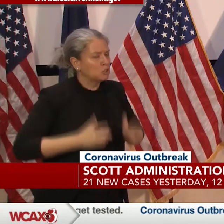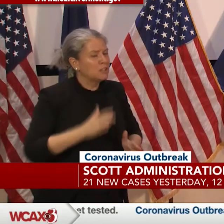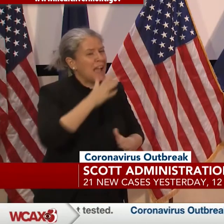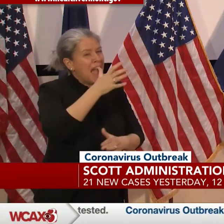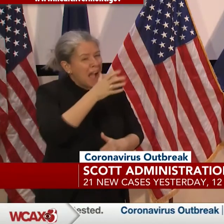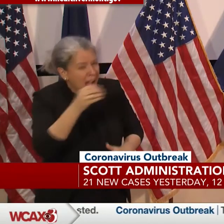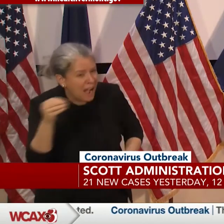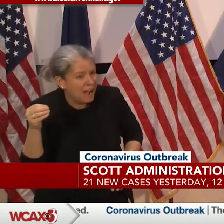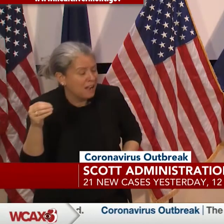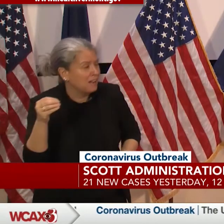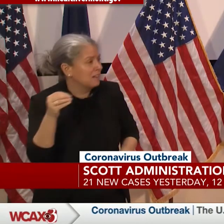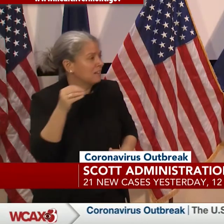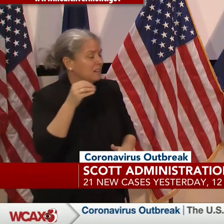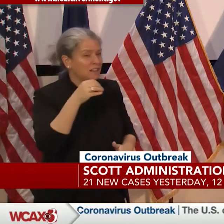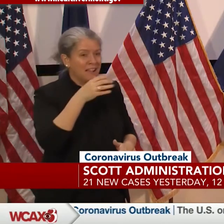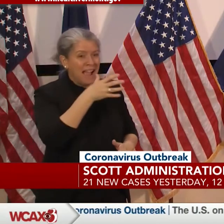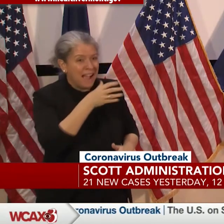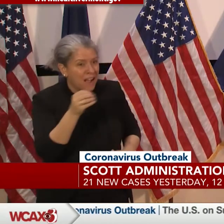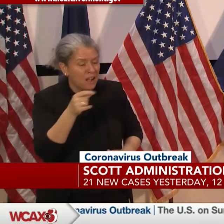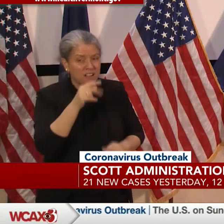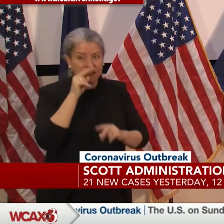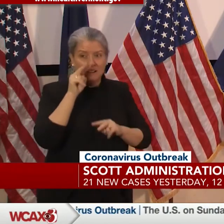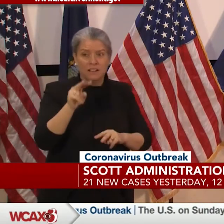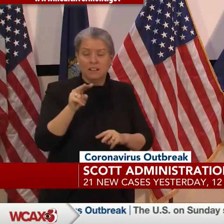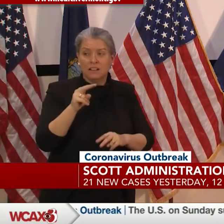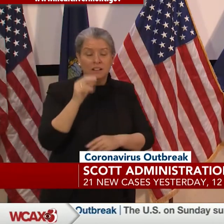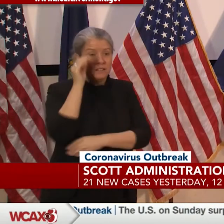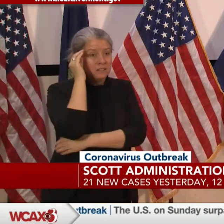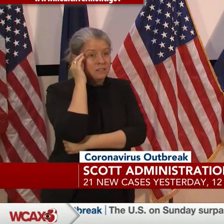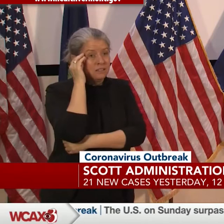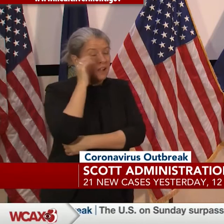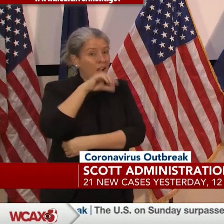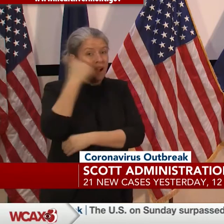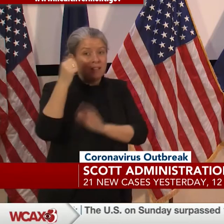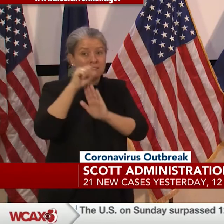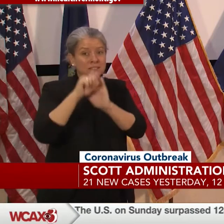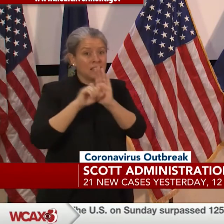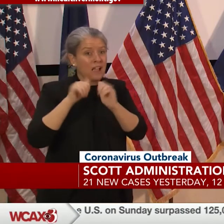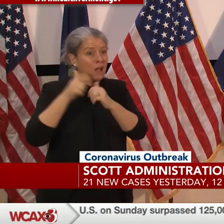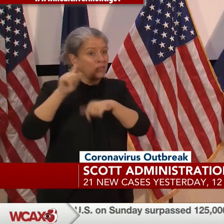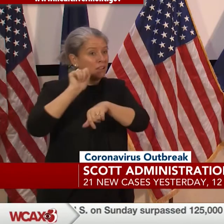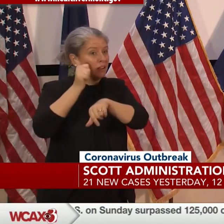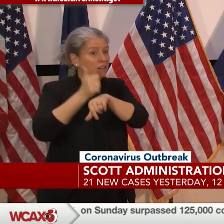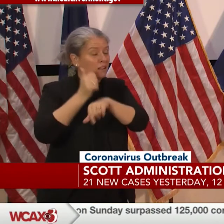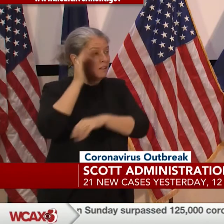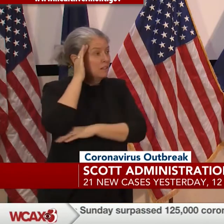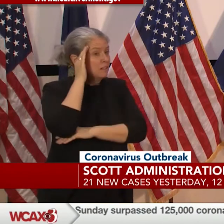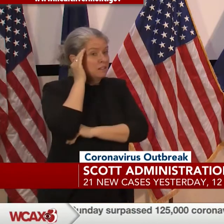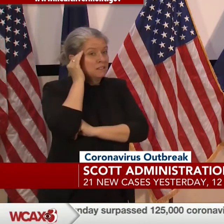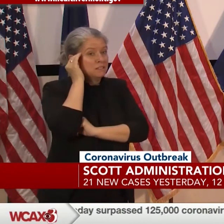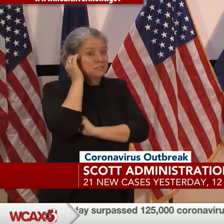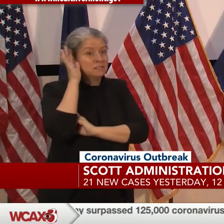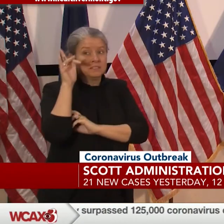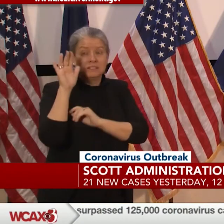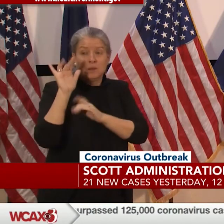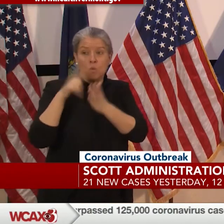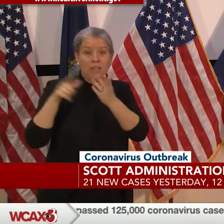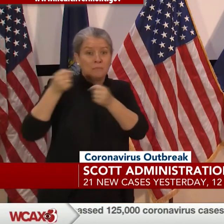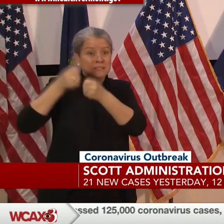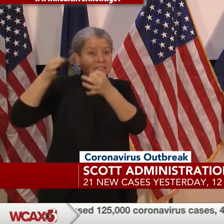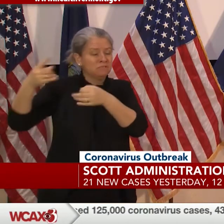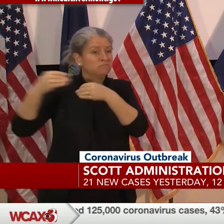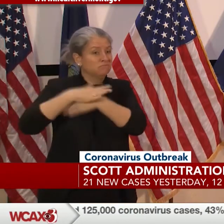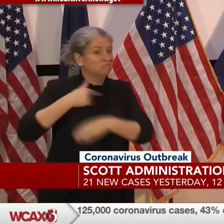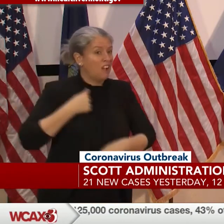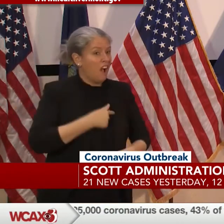But when we have a difference in what we're implementing, it does have an effect on other states. For instance,